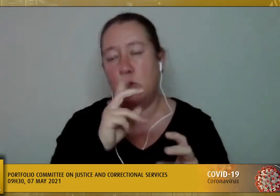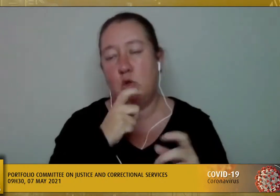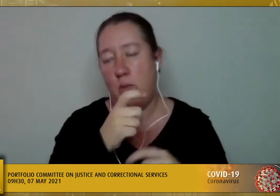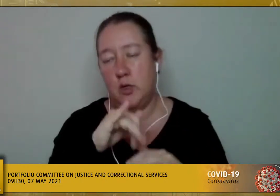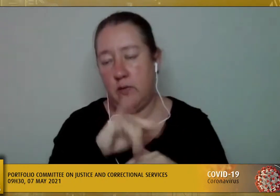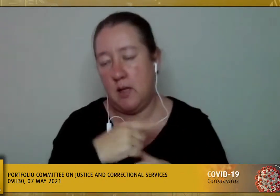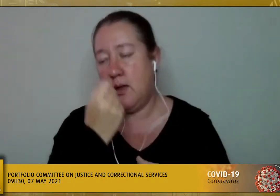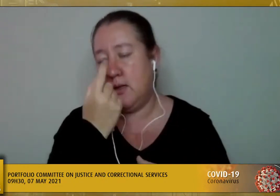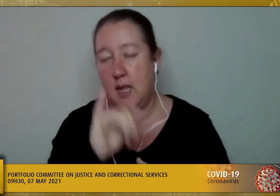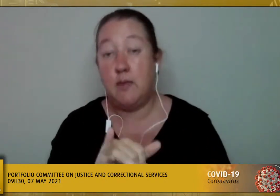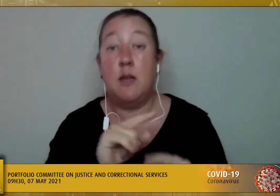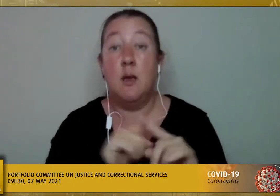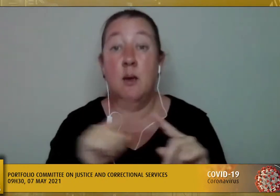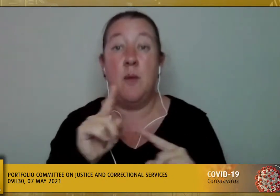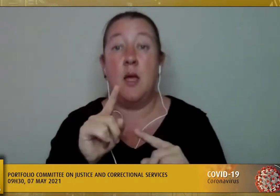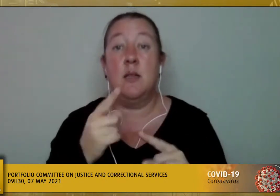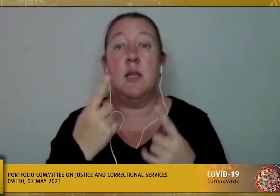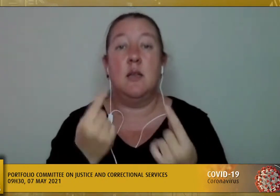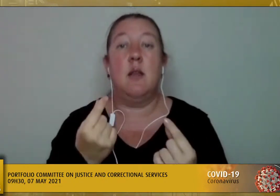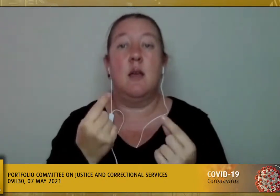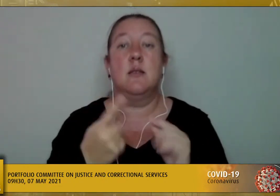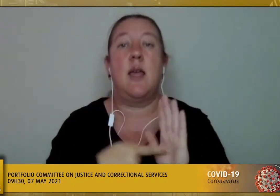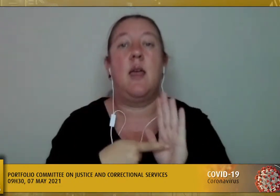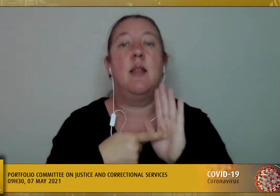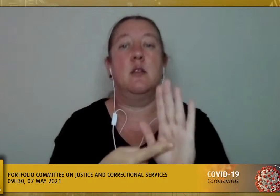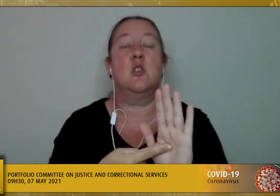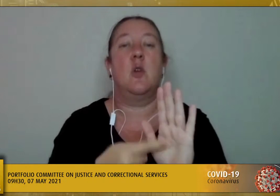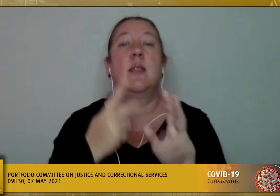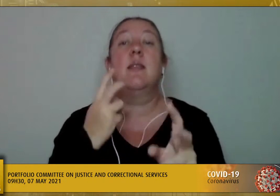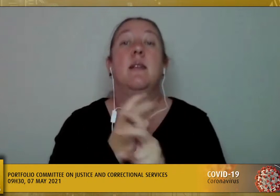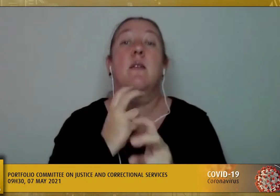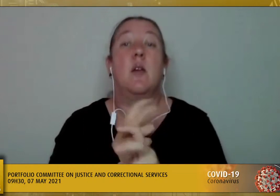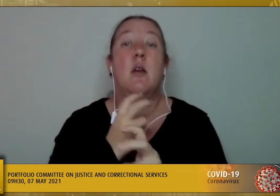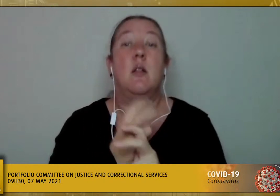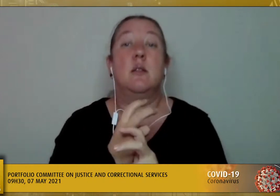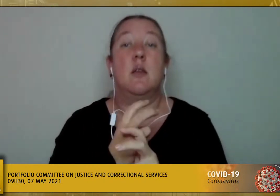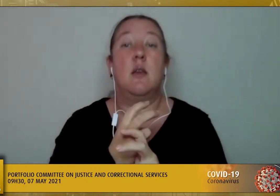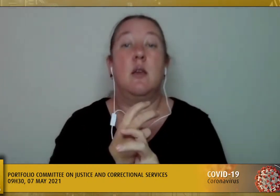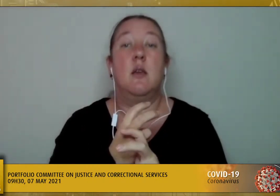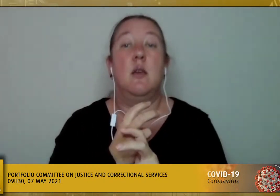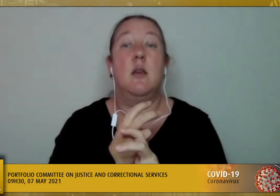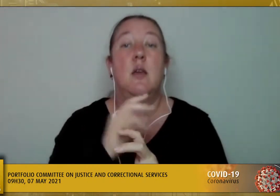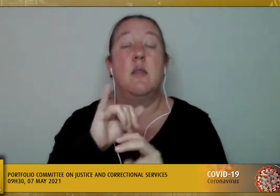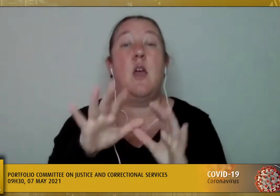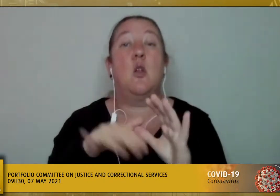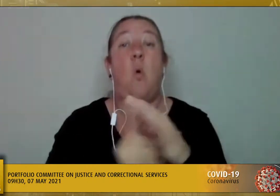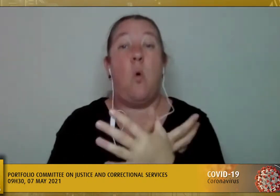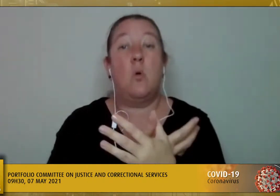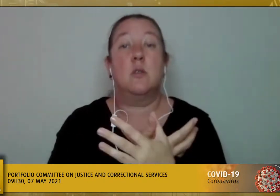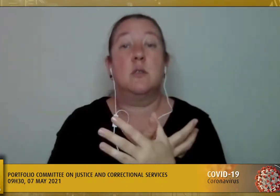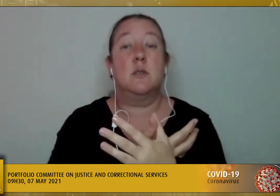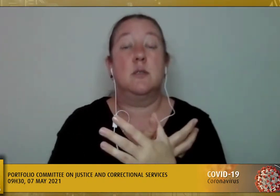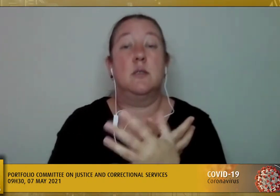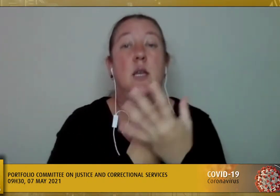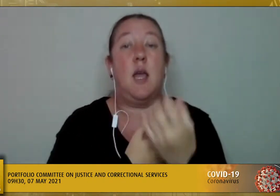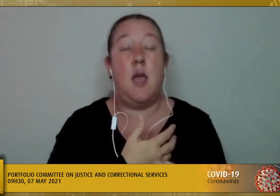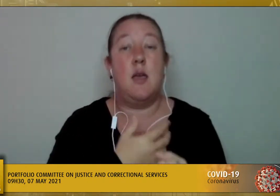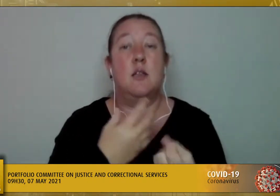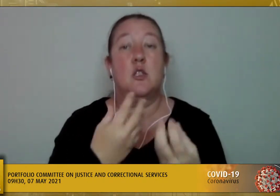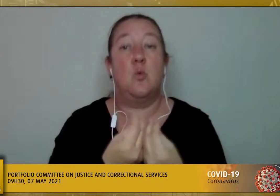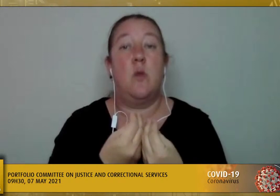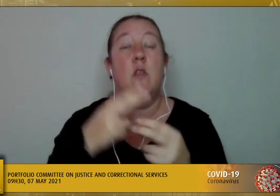I appreciate that but it does illustrate difficulty that Hawks has with forensic